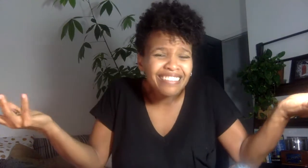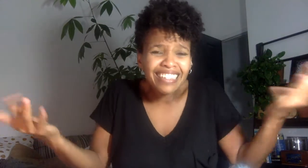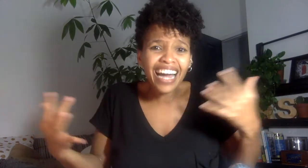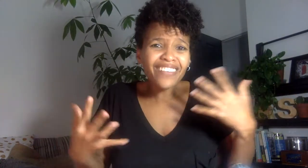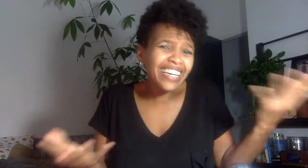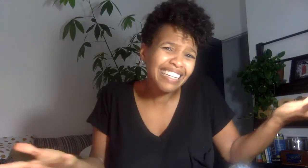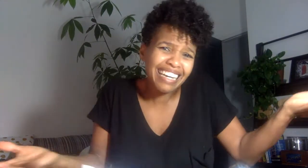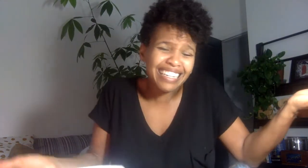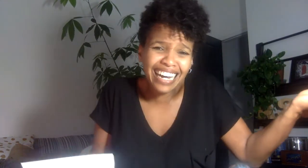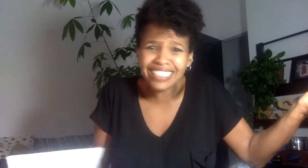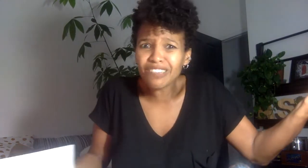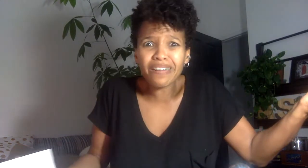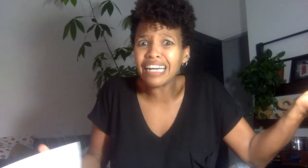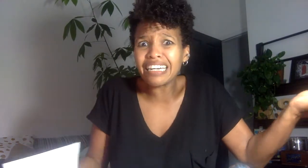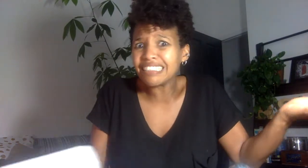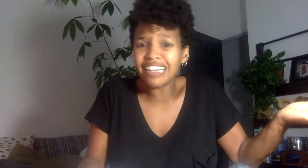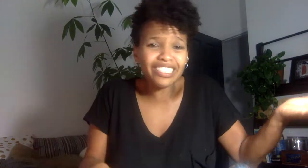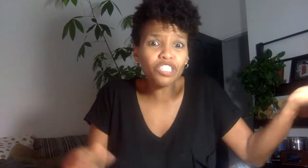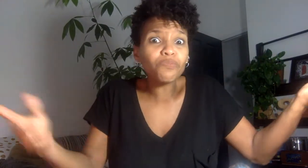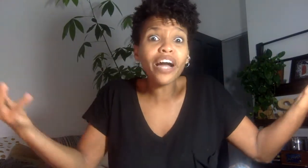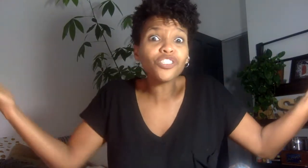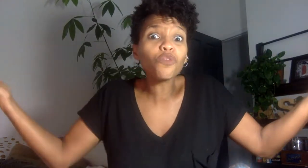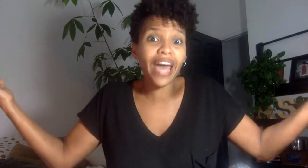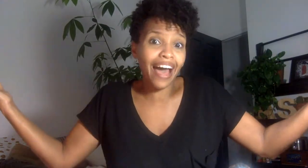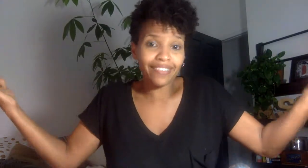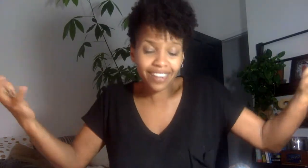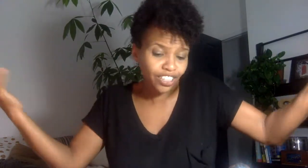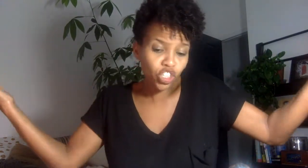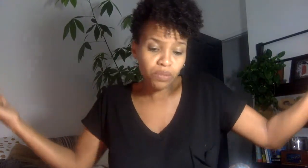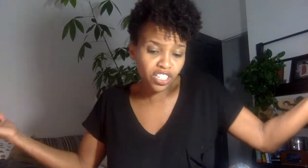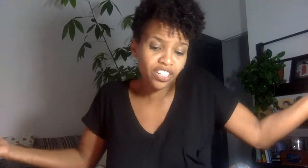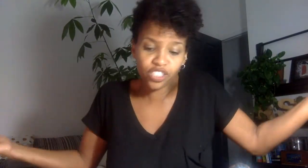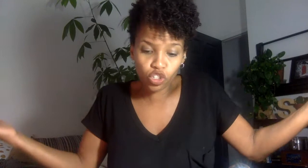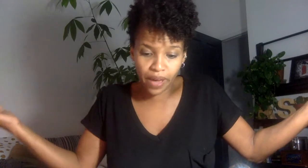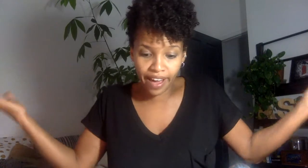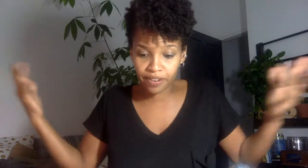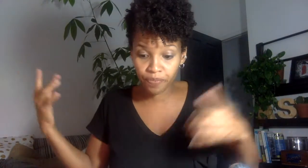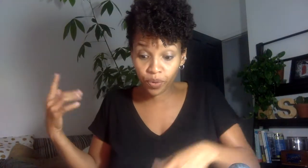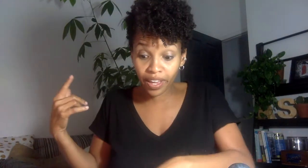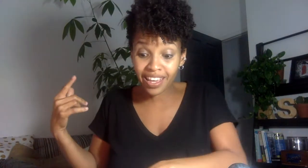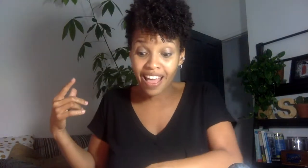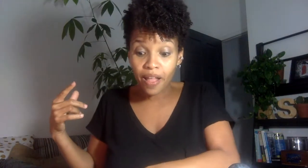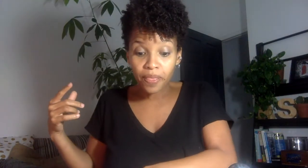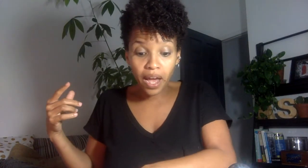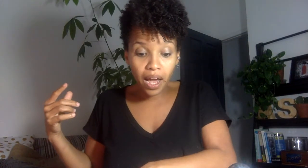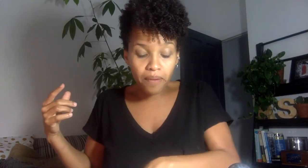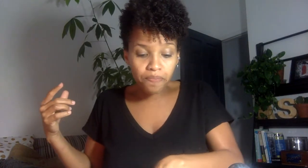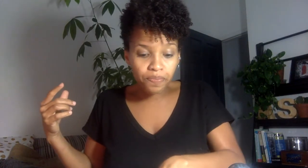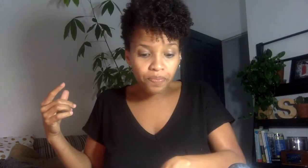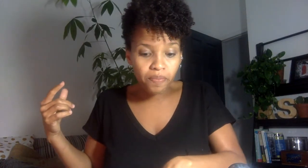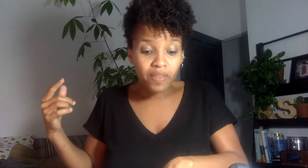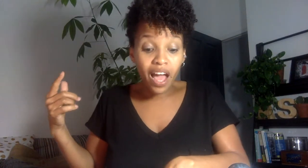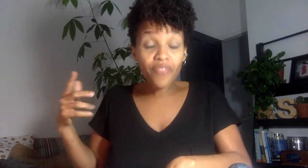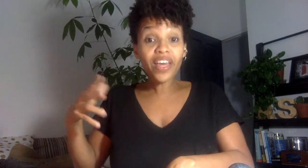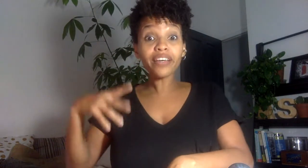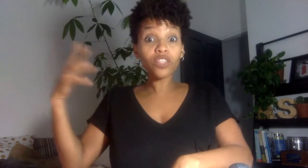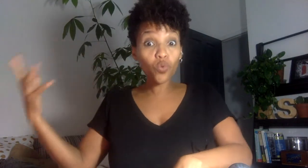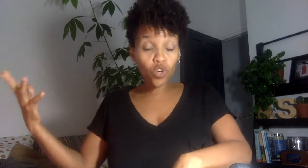kind of like, not so much, not too bad, not so much, not too bad, okay? And then the war